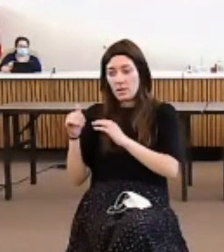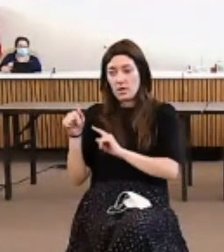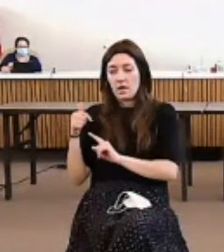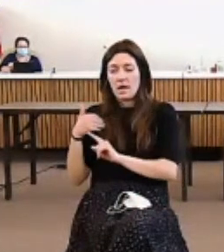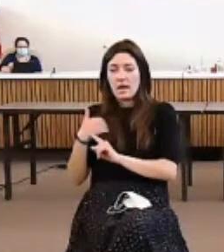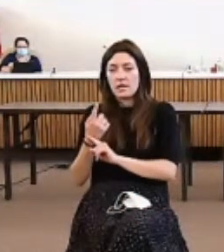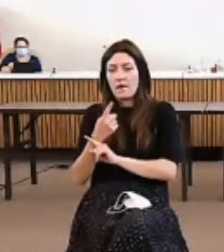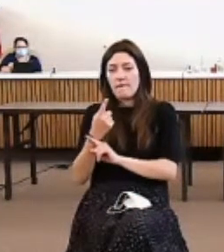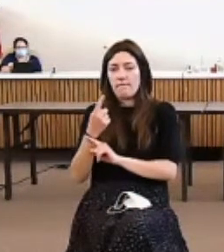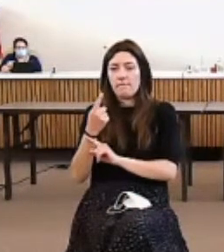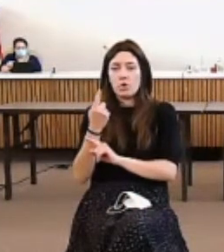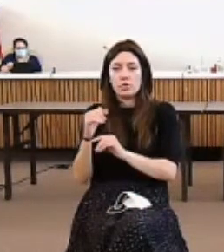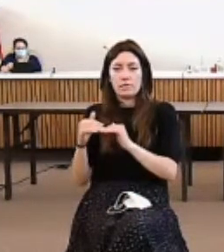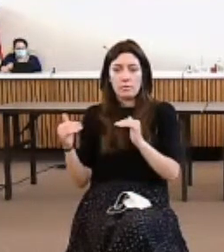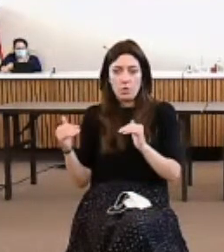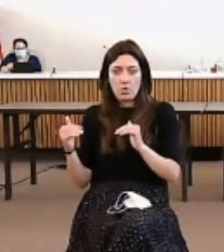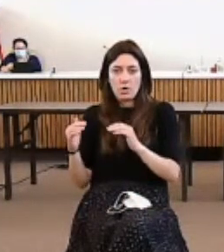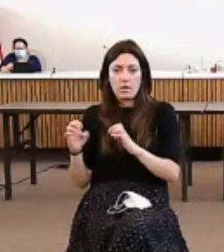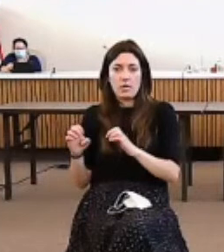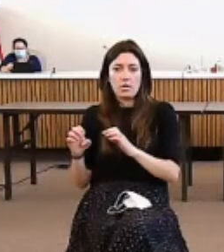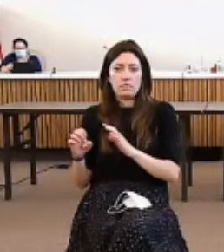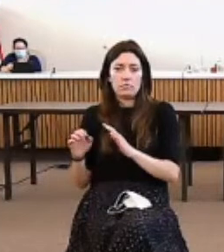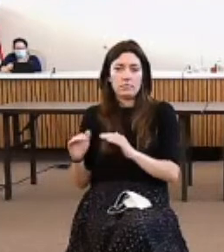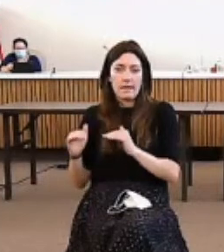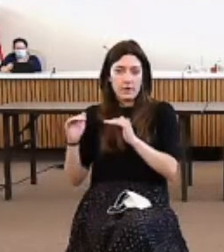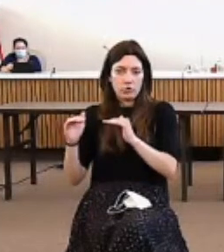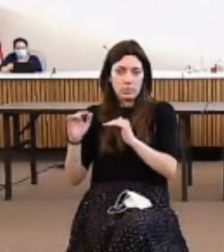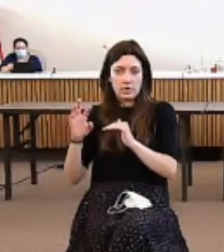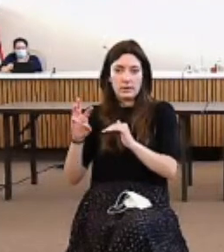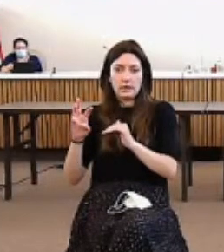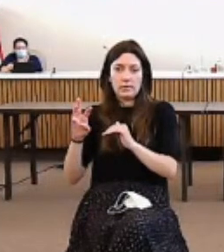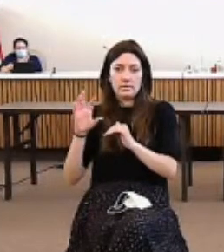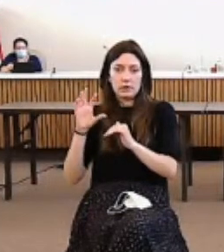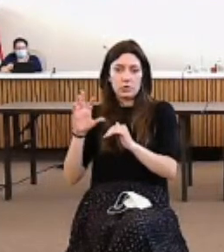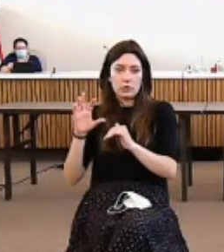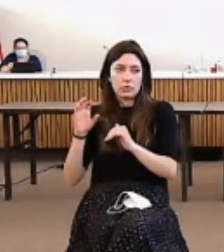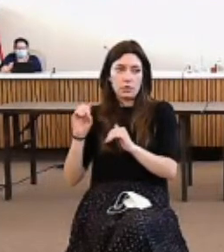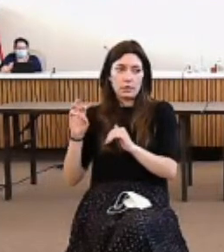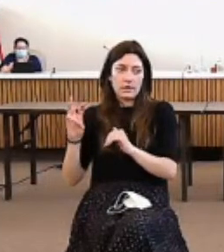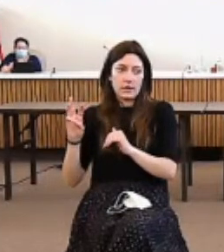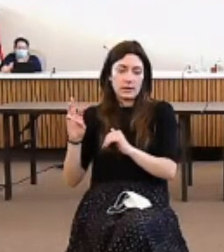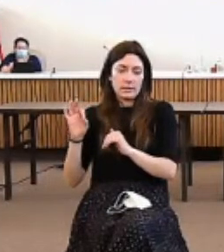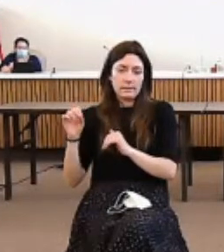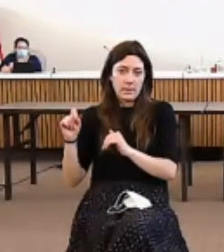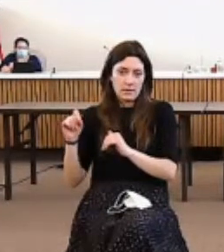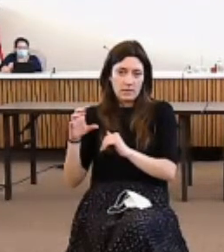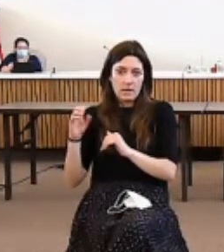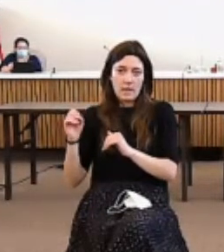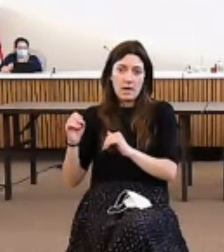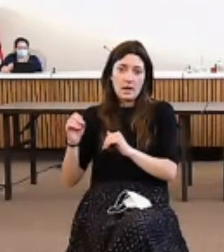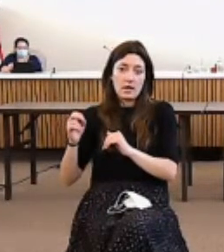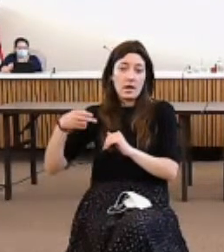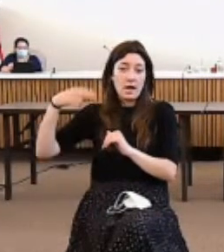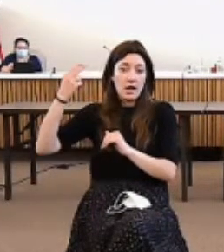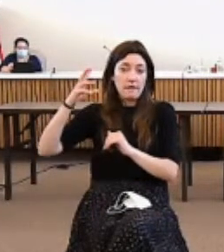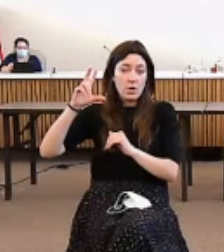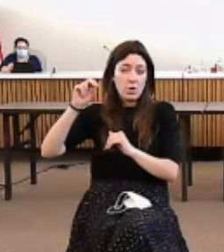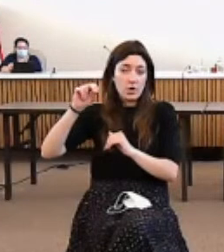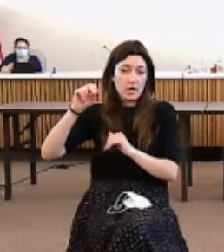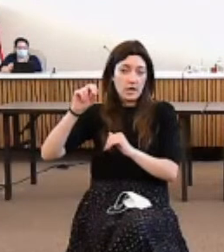floor elevation of 606 feet and a height of 30. So the top of the roof is